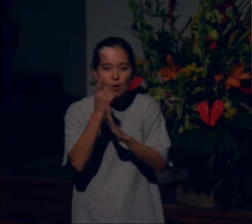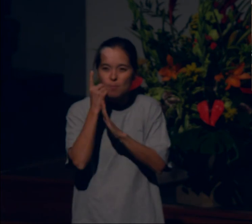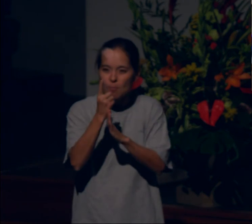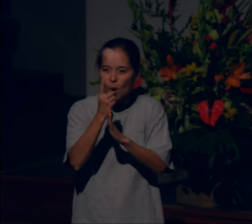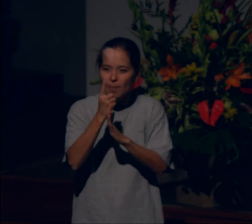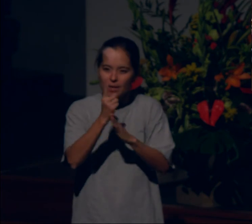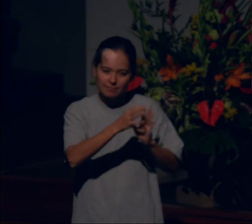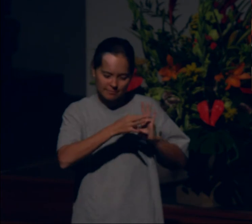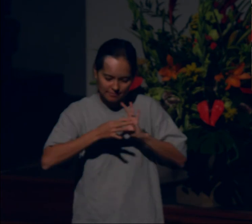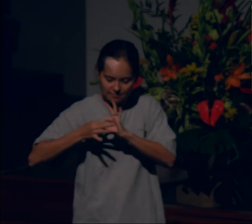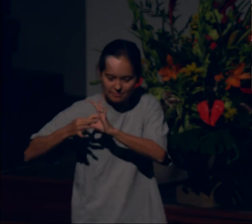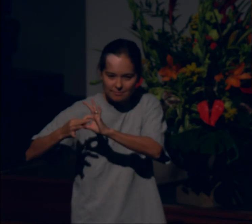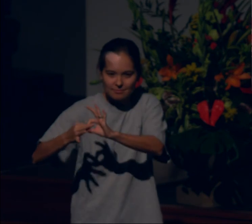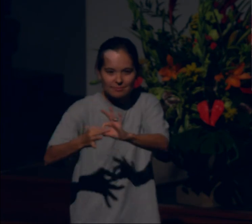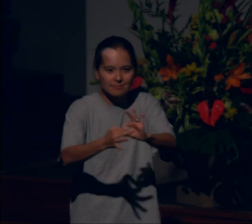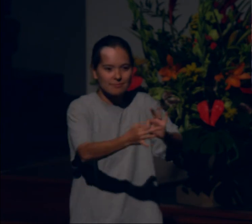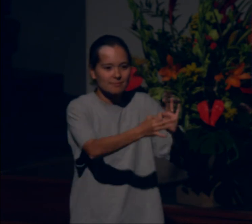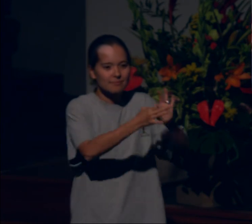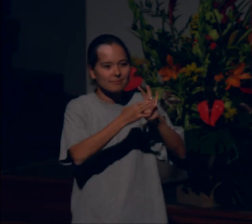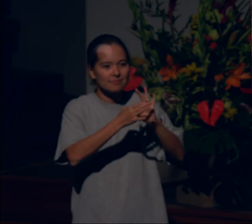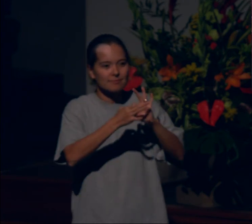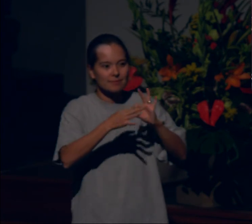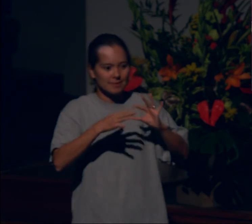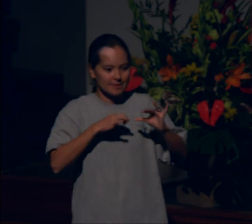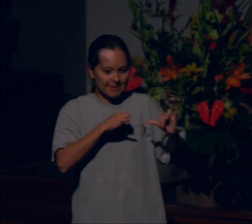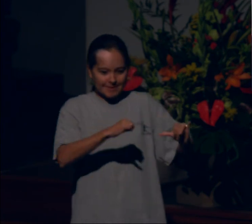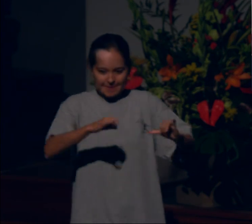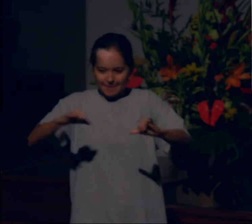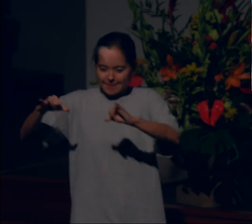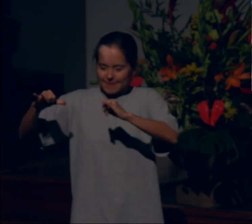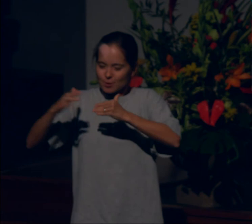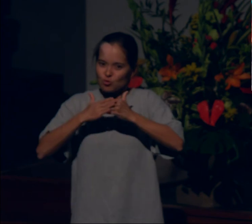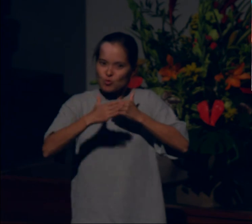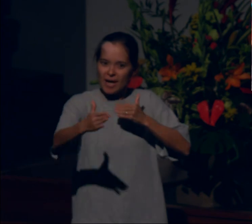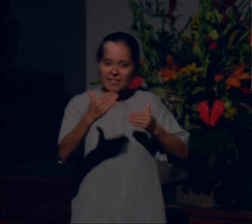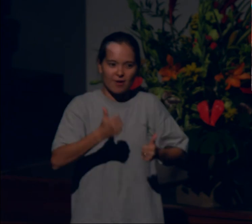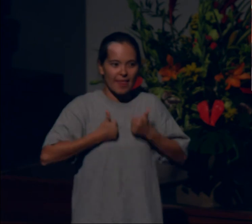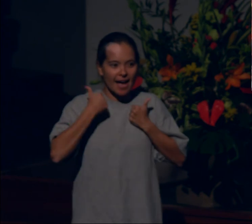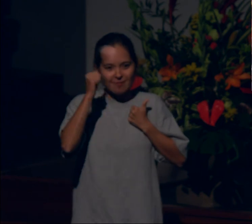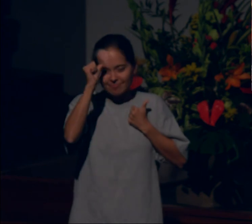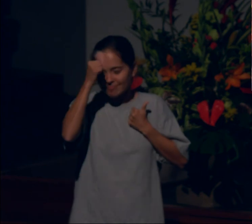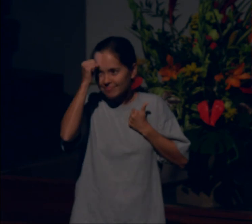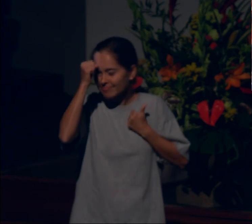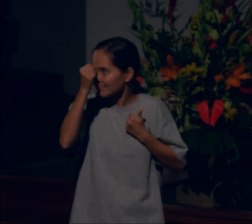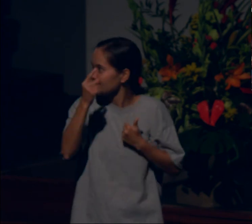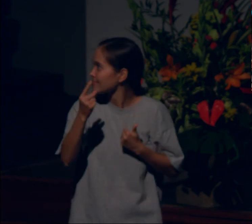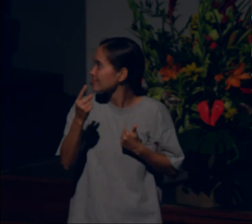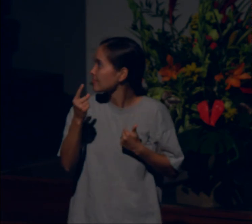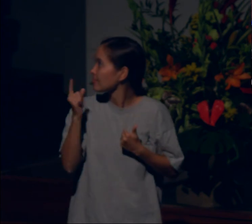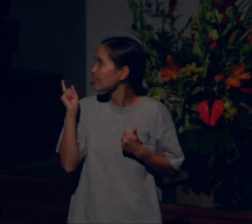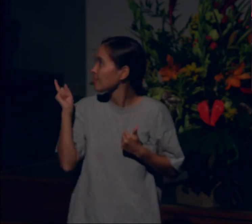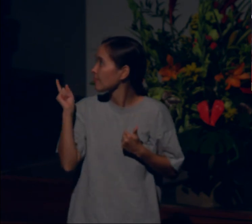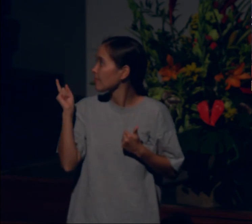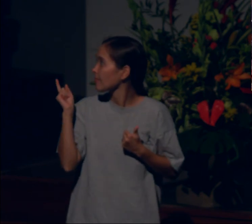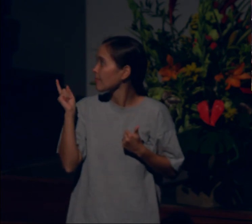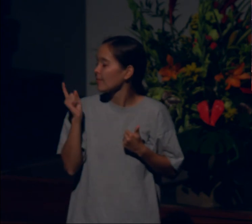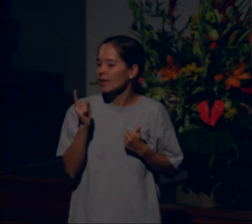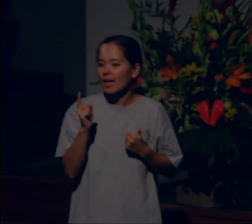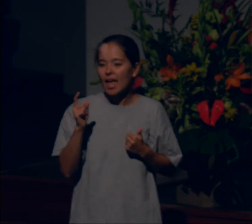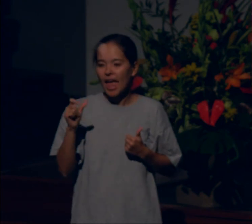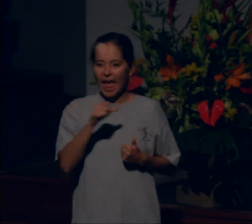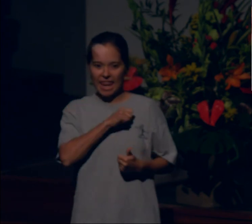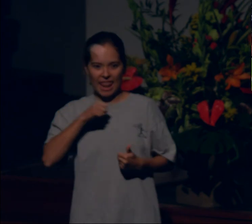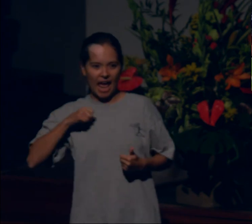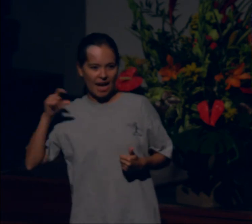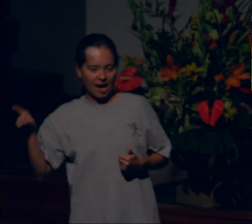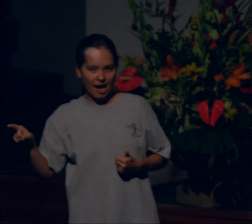unites us and resonates for the rest of our lives. Tonight, the Pats have returned. They had gotten the Atlanta Falcons, who are